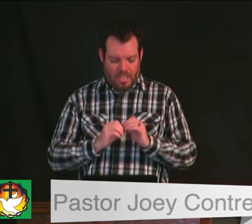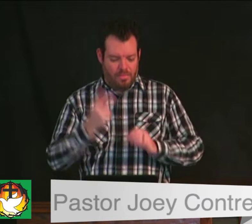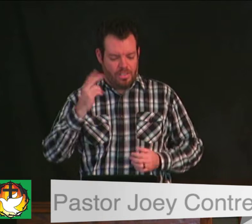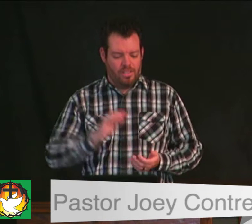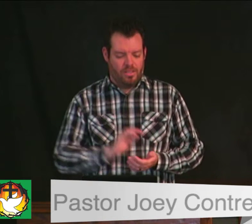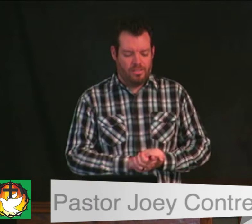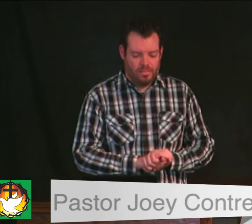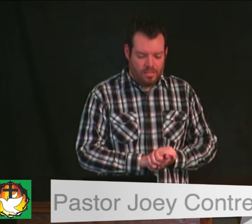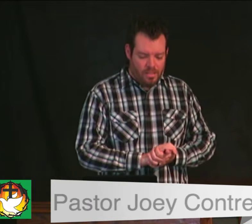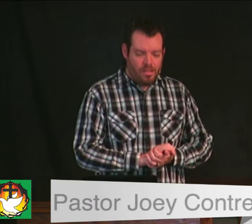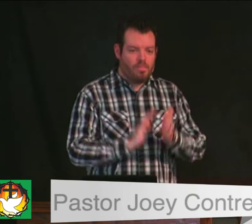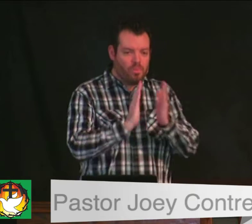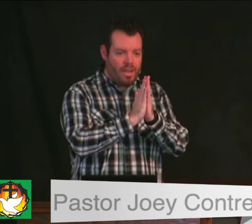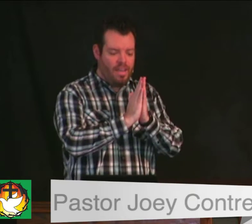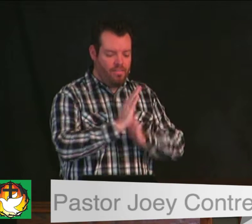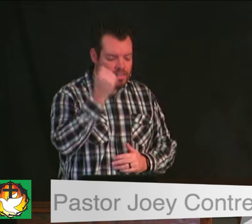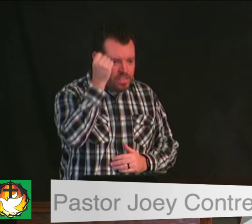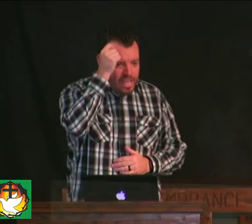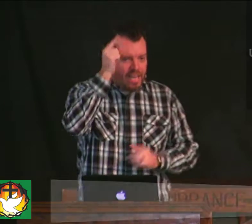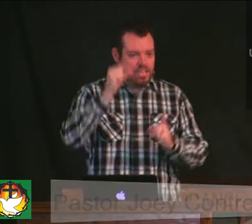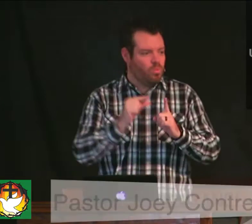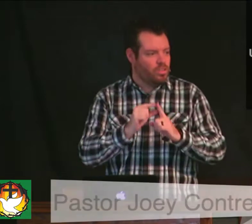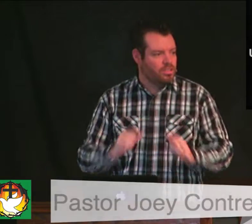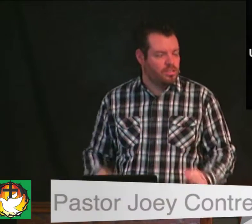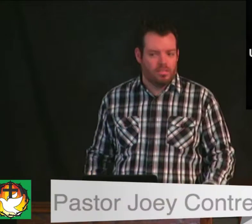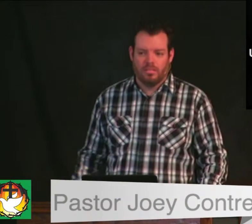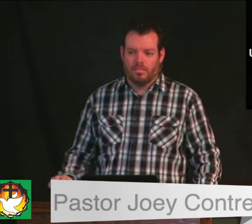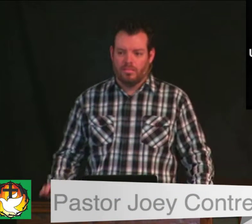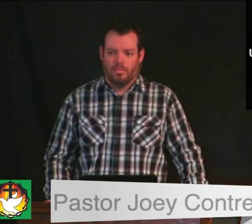Number two, pray for understanding the word.